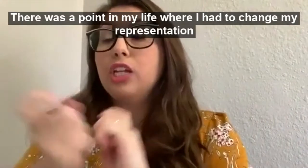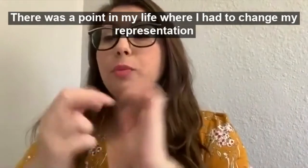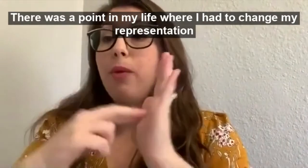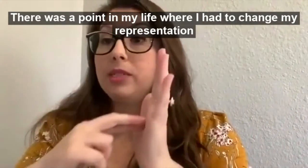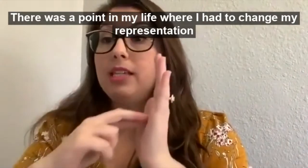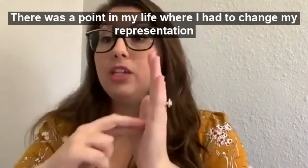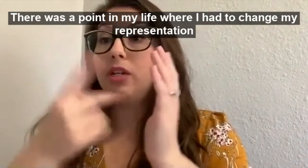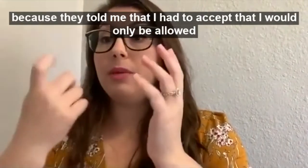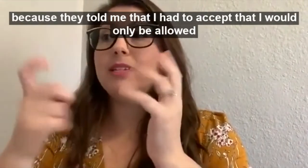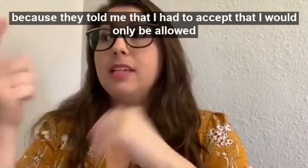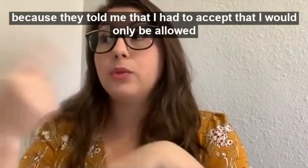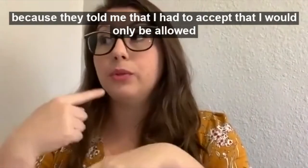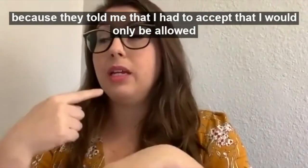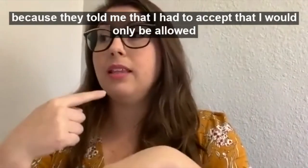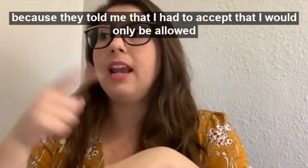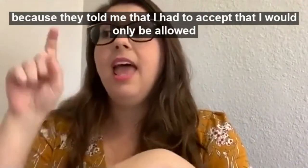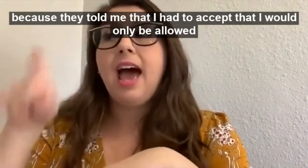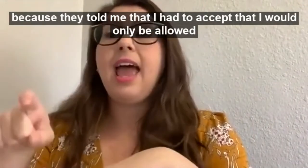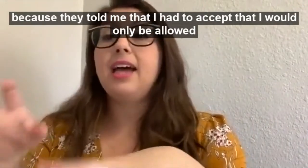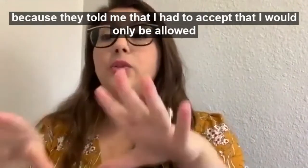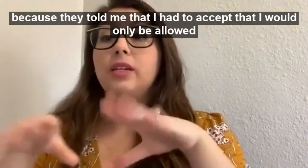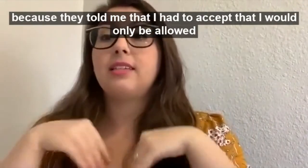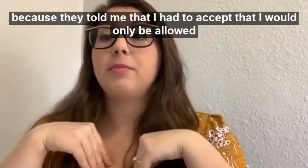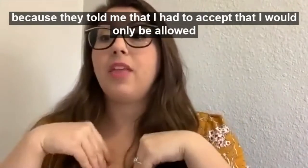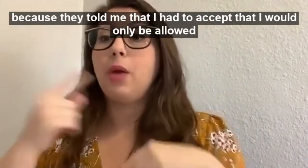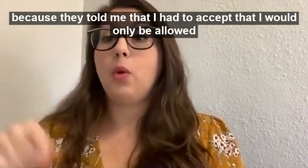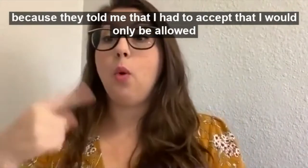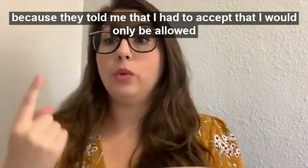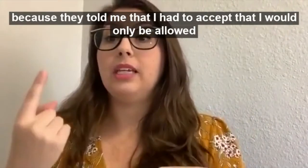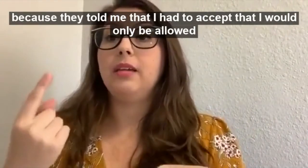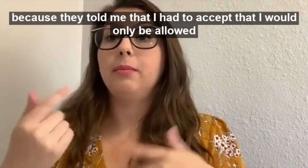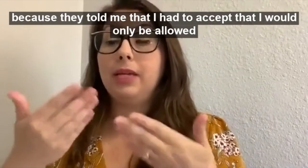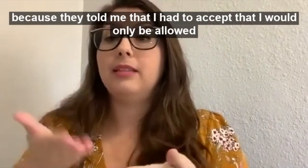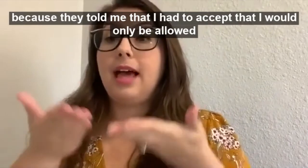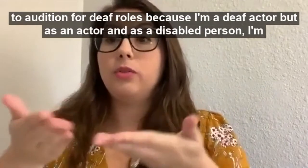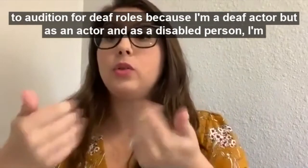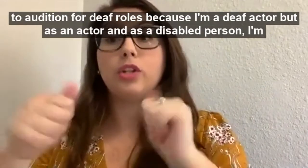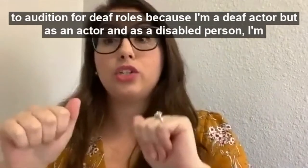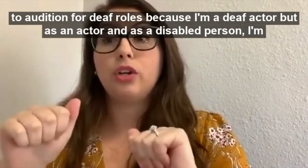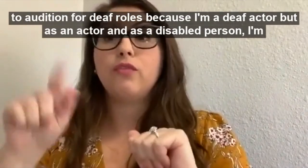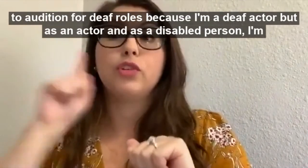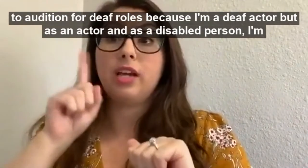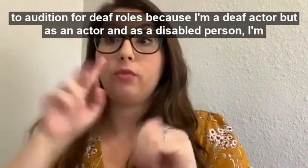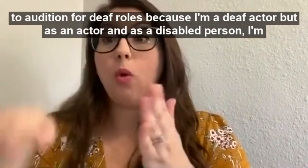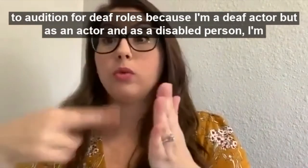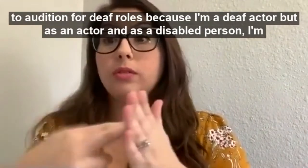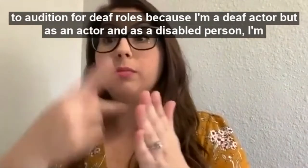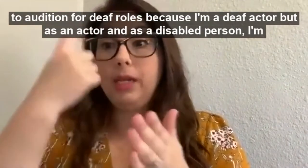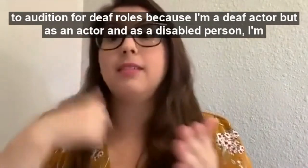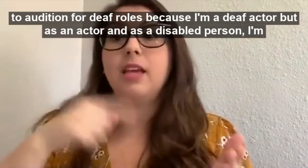my representation because they told me that I had to accept that I would only be allowed to audition for deaf roles because I'm a